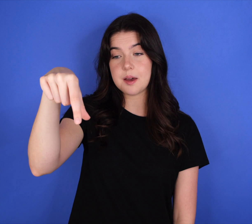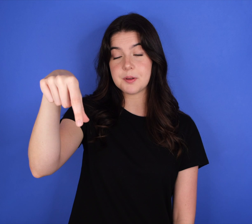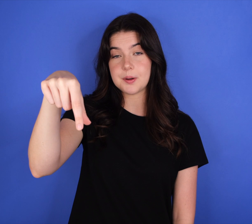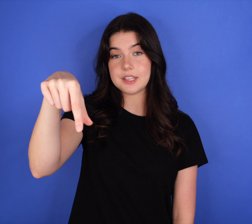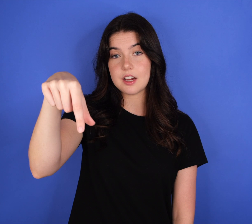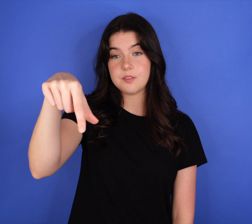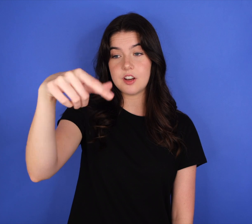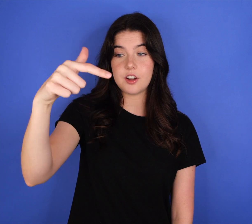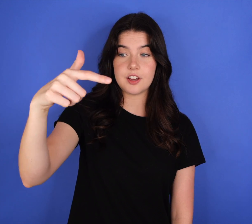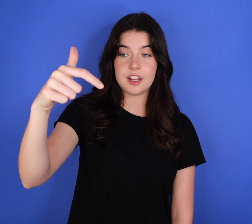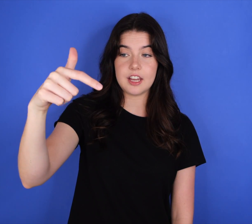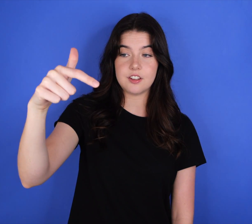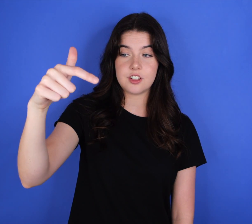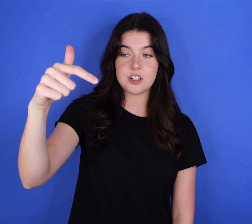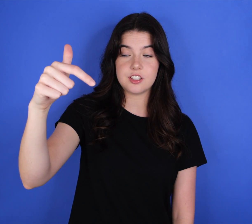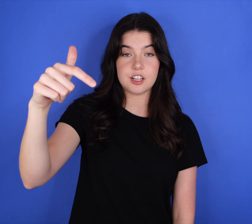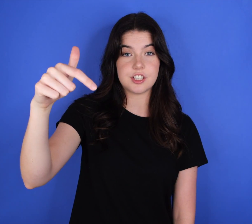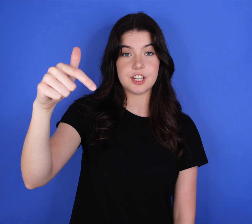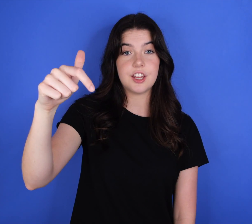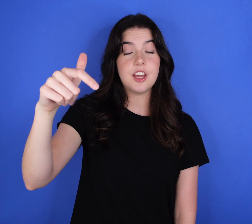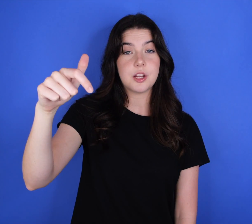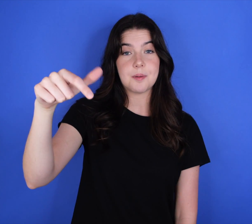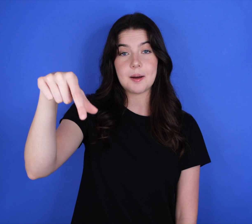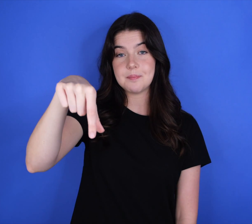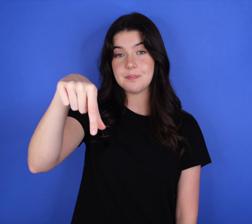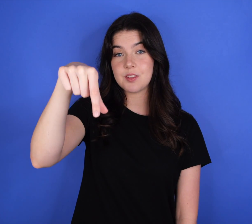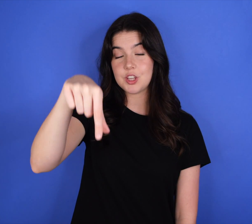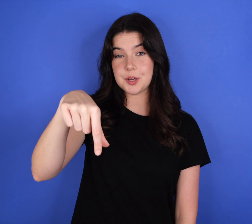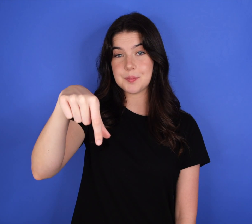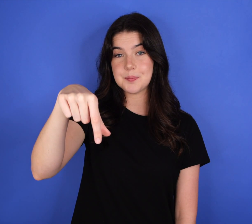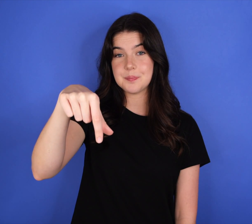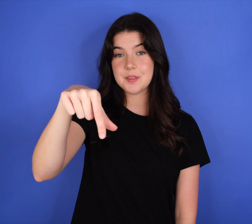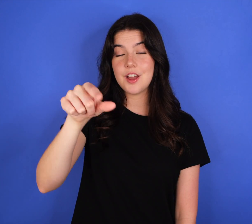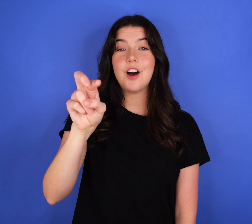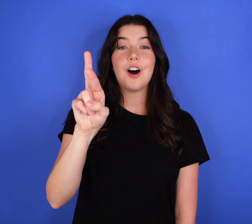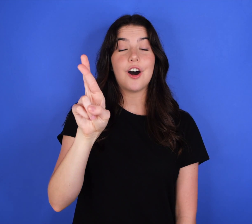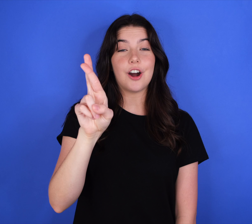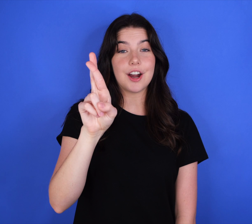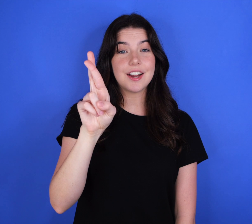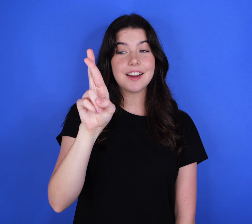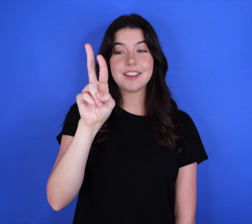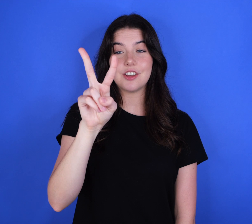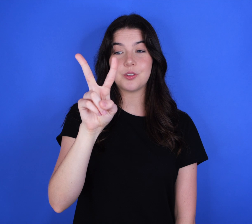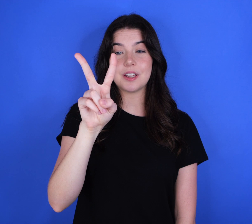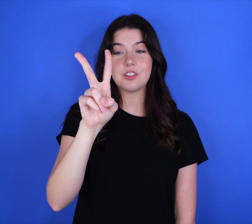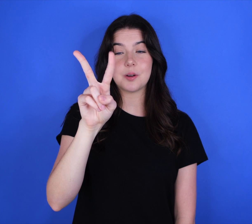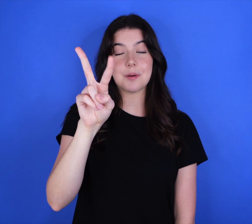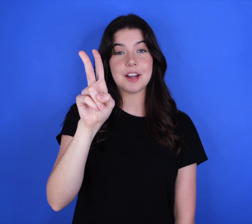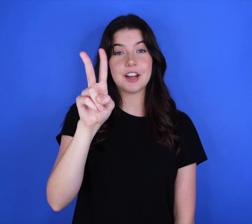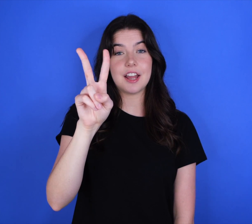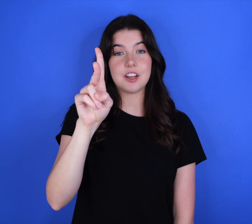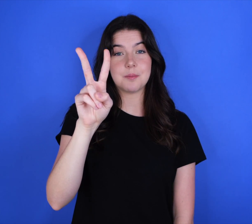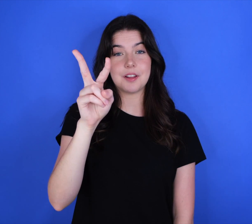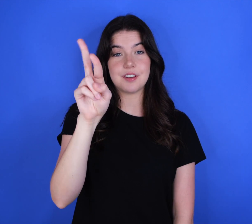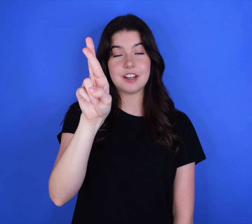going down, and all your other hands are just touching your palm, Q. R, you twist your pointer and your middle finger